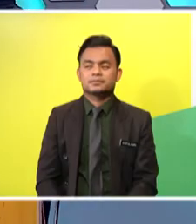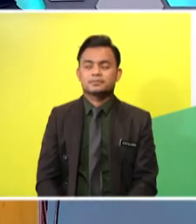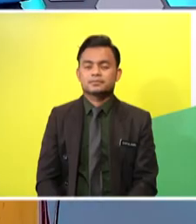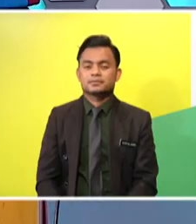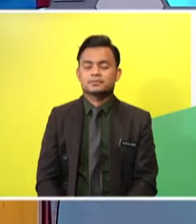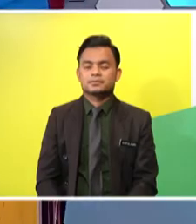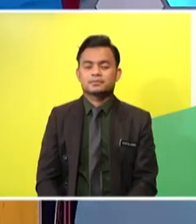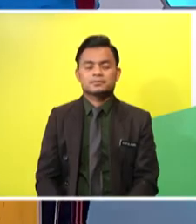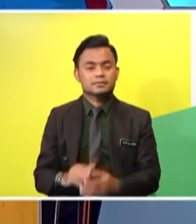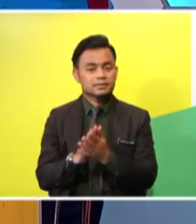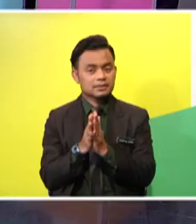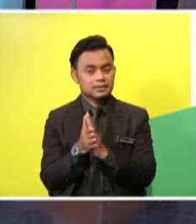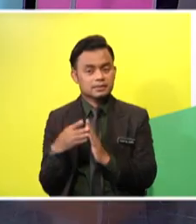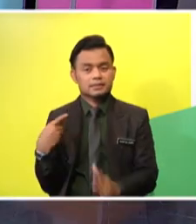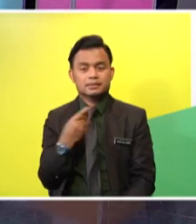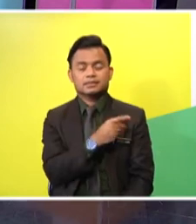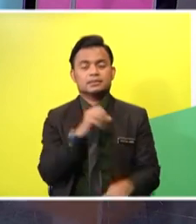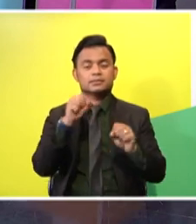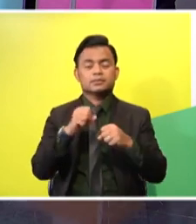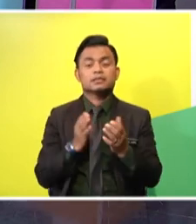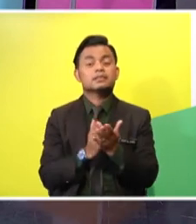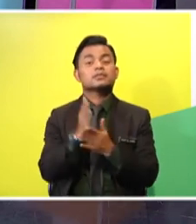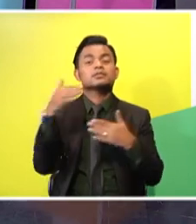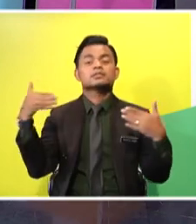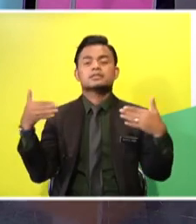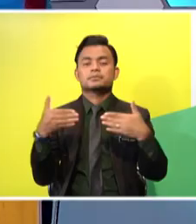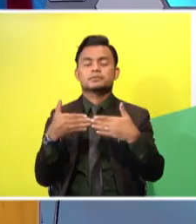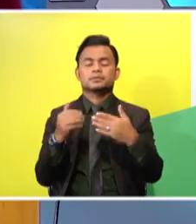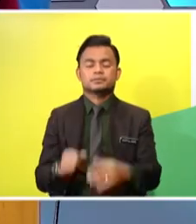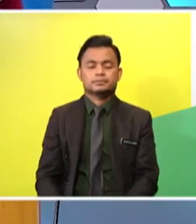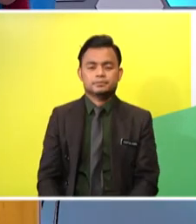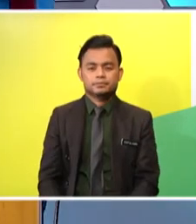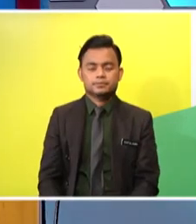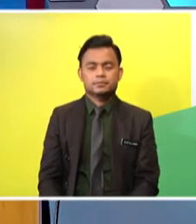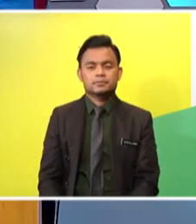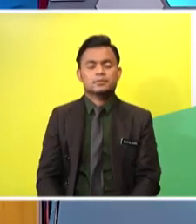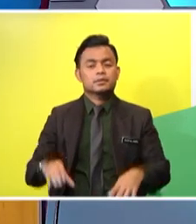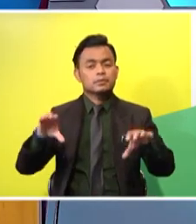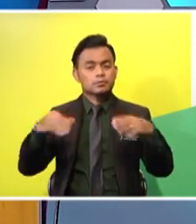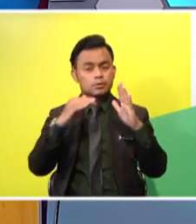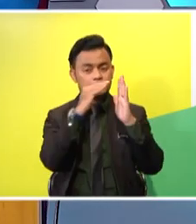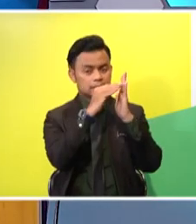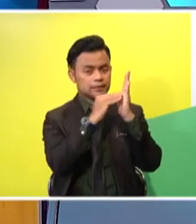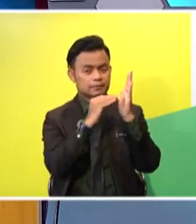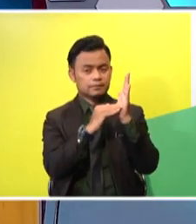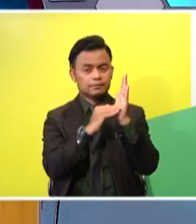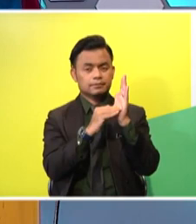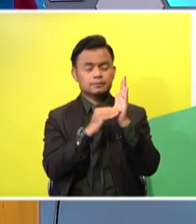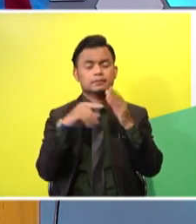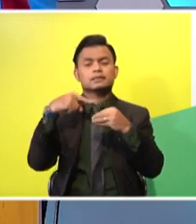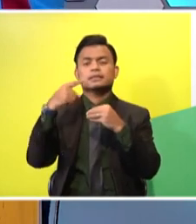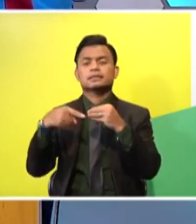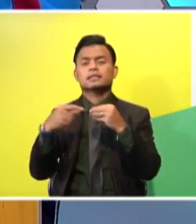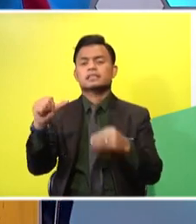another task for the pupils? Let's continue, Teacher Ko. Yeah, this is making a list about yourself.